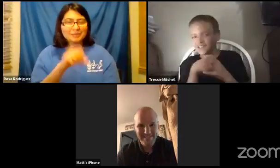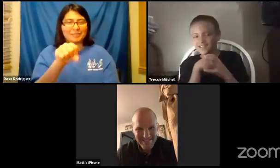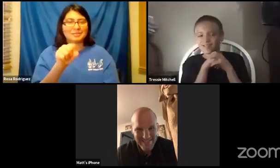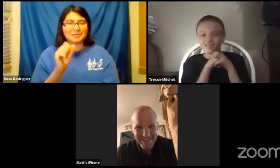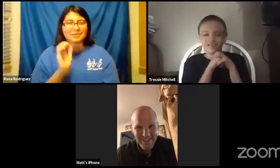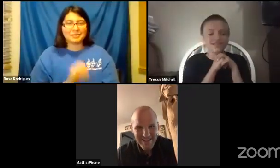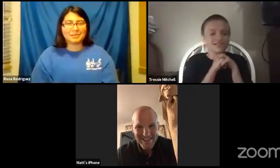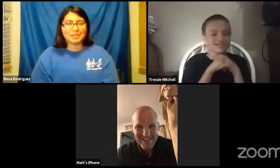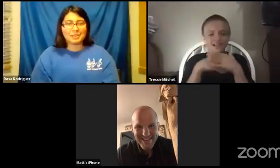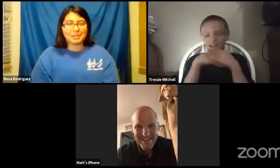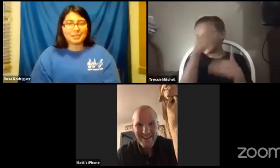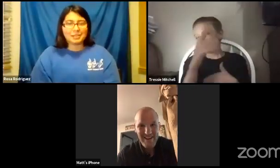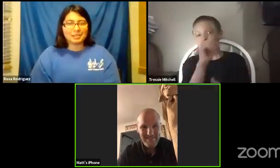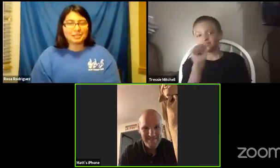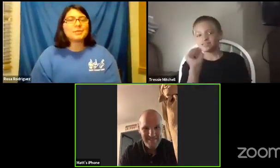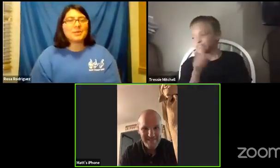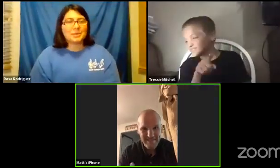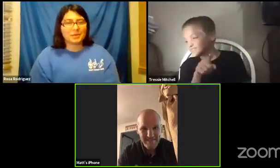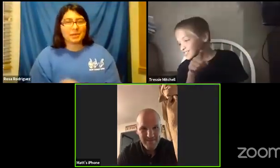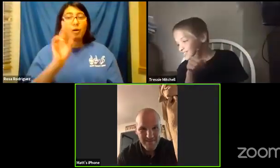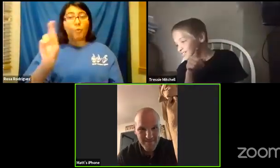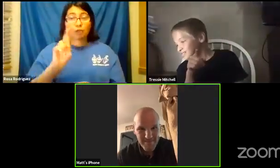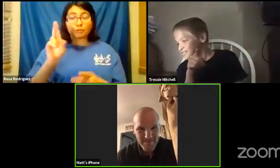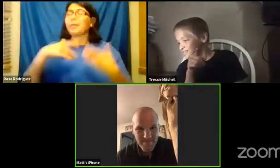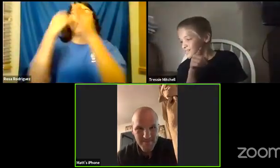movie. I'll get in touch with her.